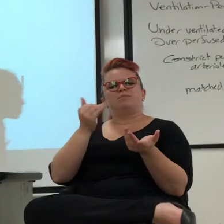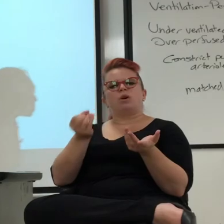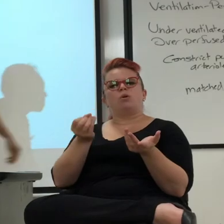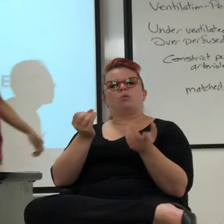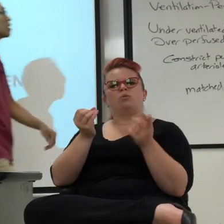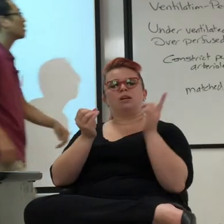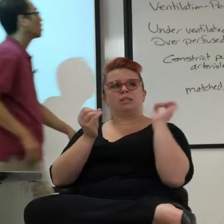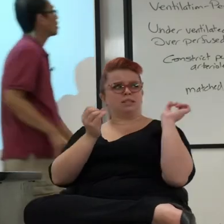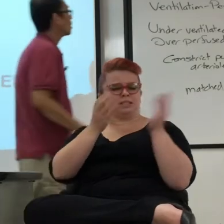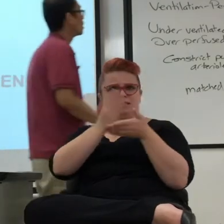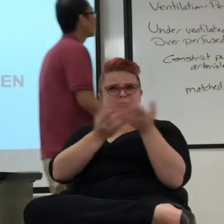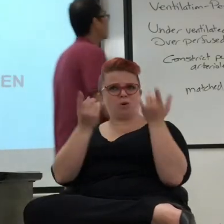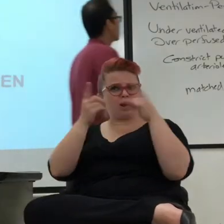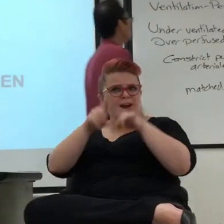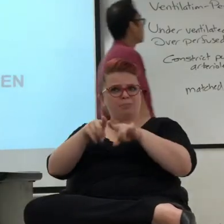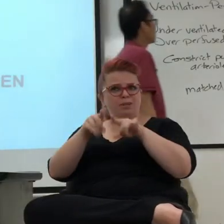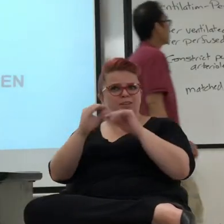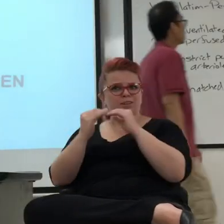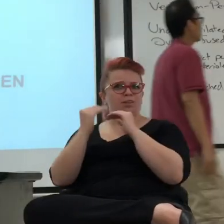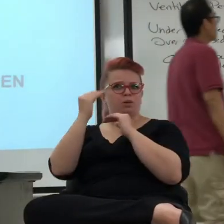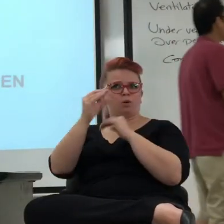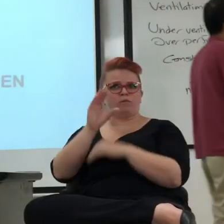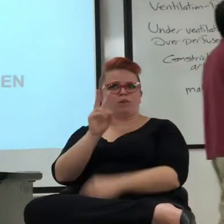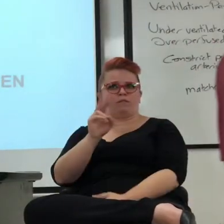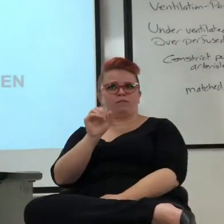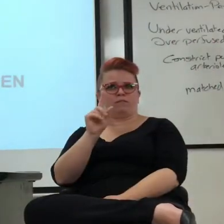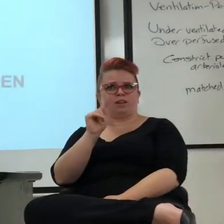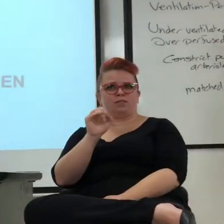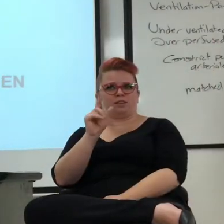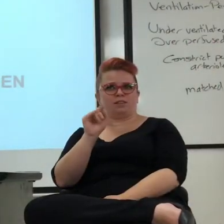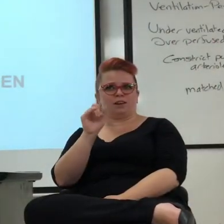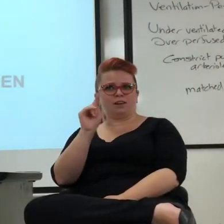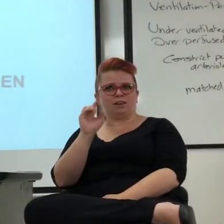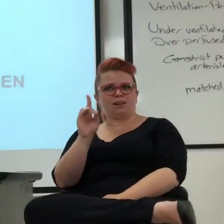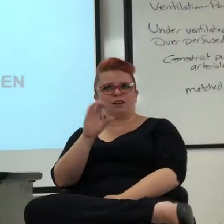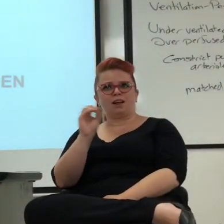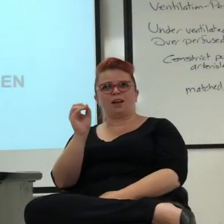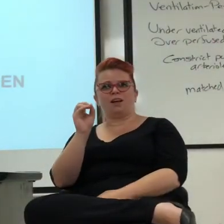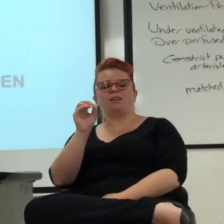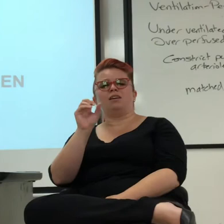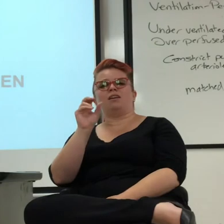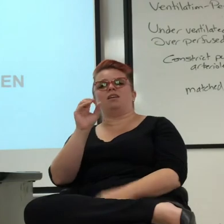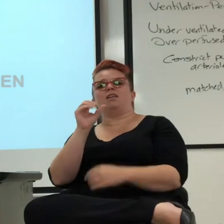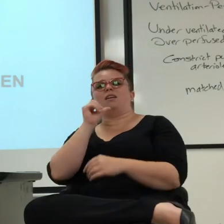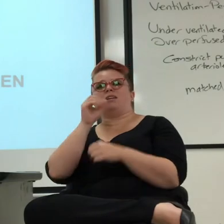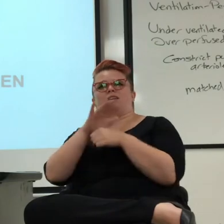does this part happen, the overventilated and underperfused, or I guess,